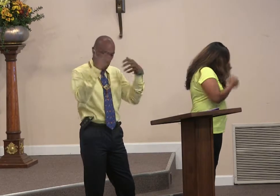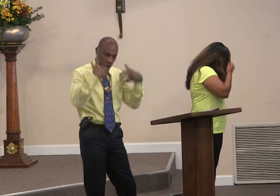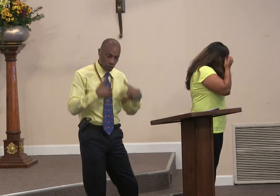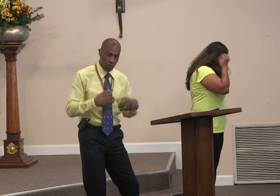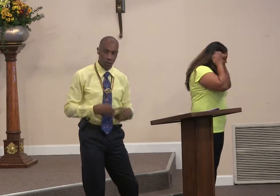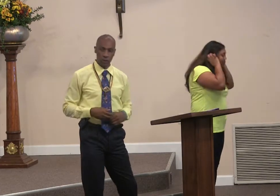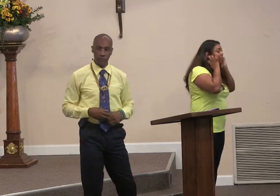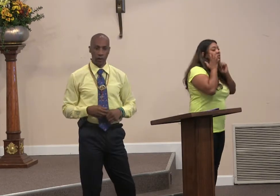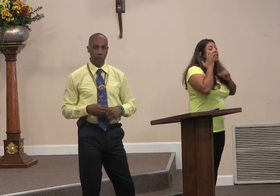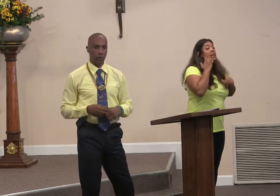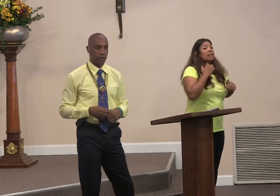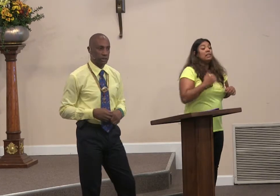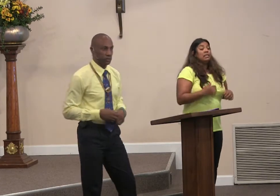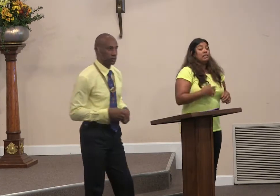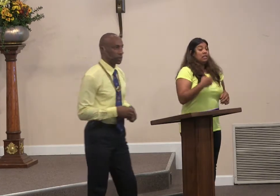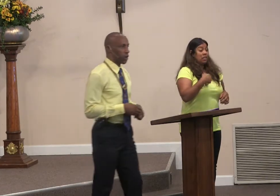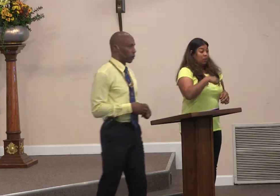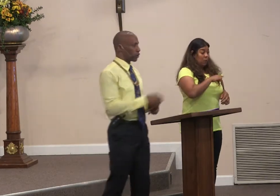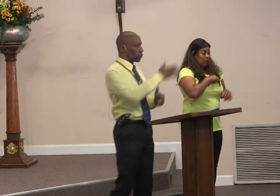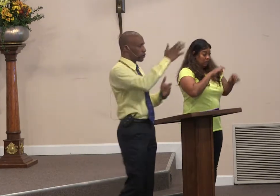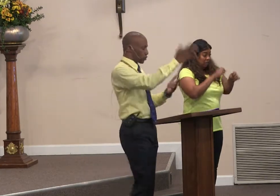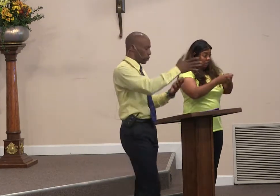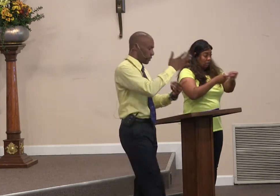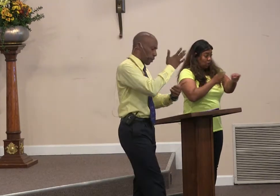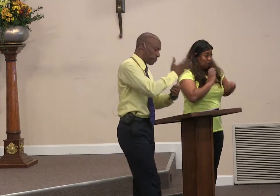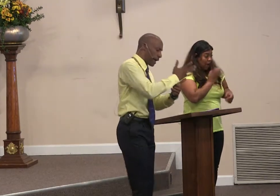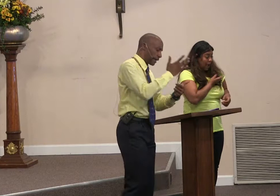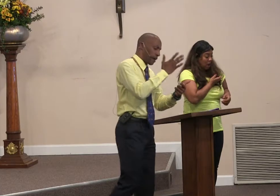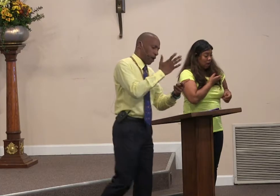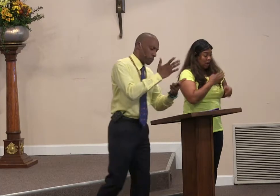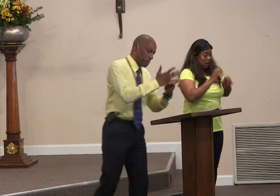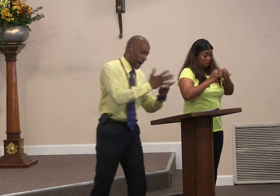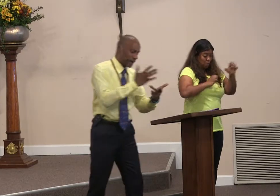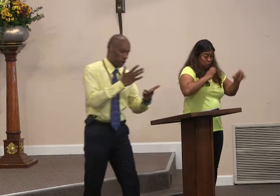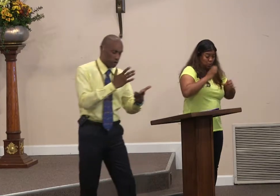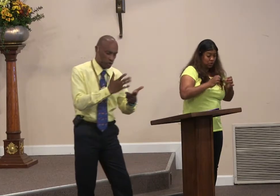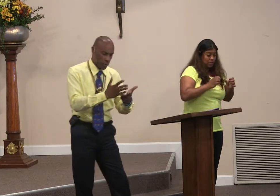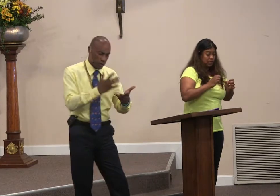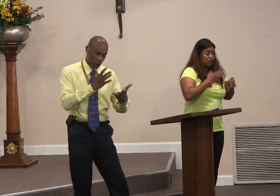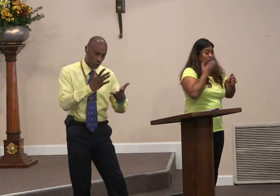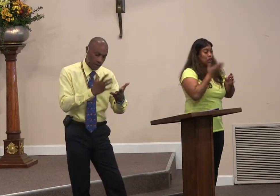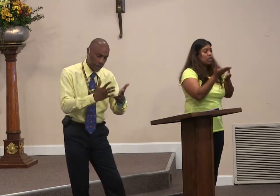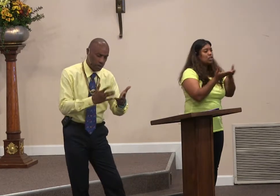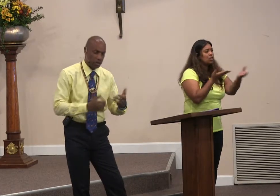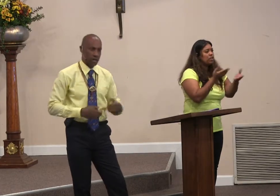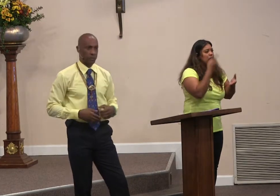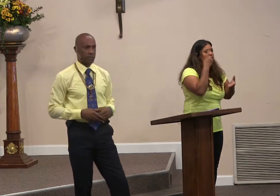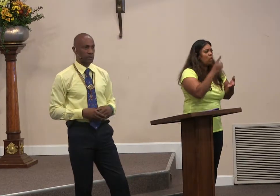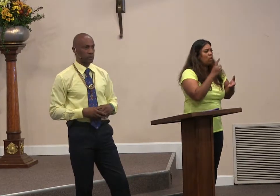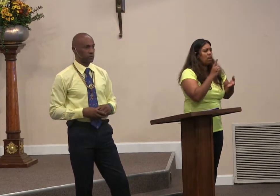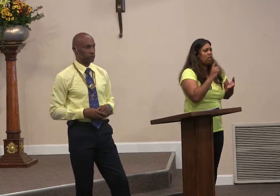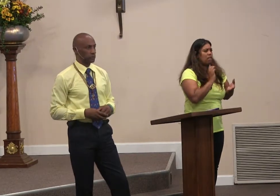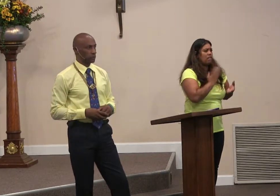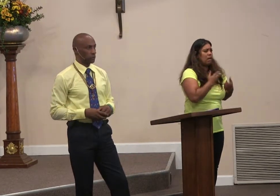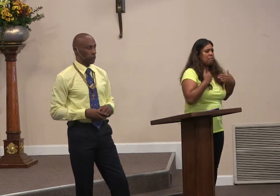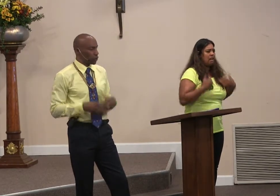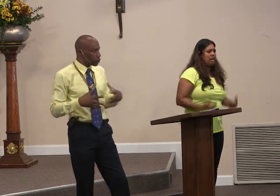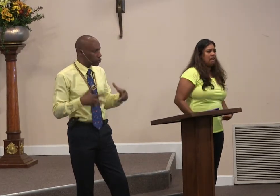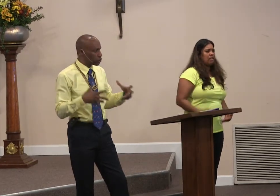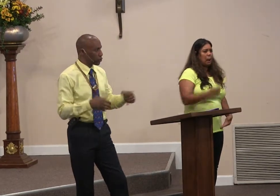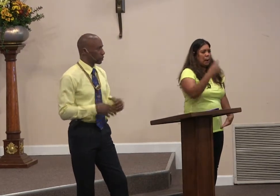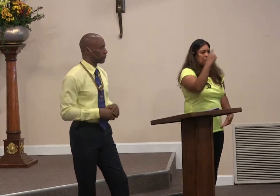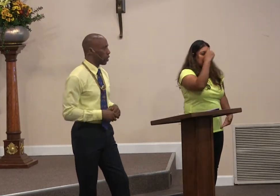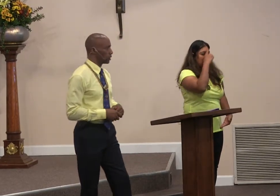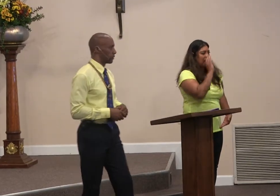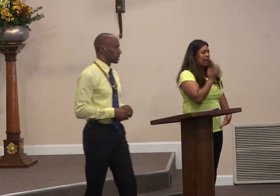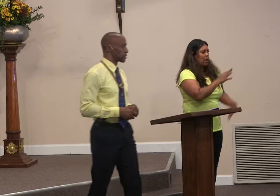So are we a good steward of our emotions? Are we a good steward of our body, our mind, our spirit, our relationships? Are we a